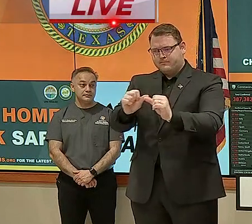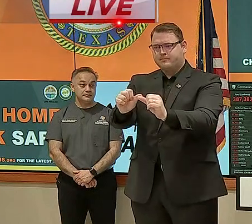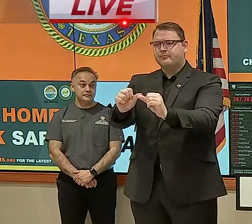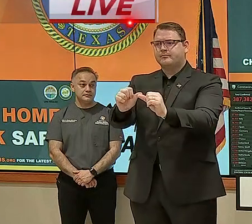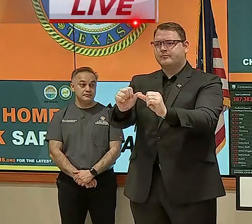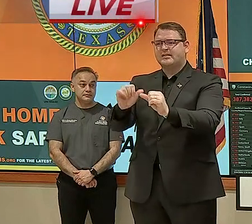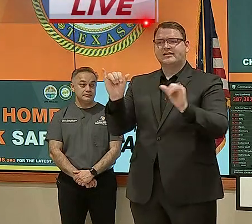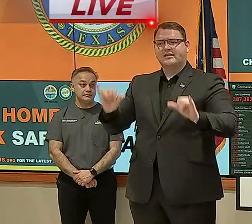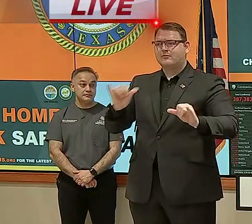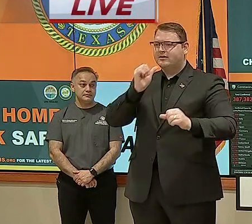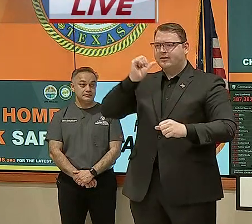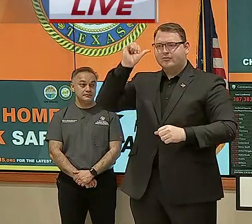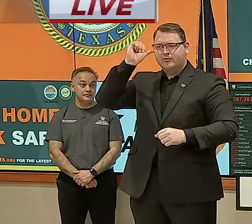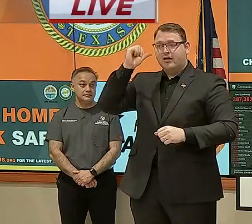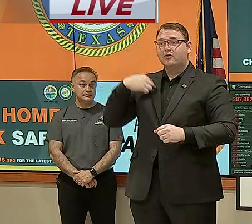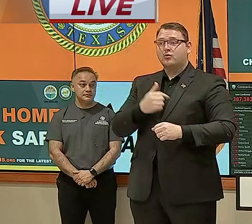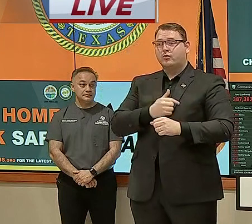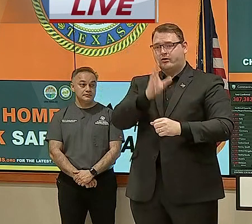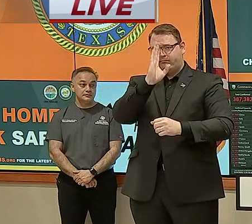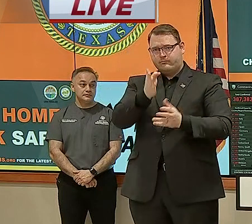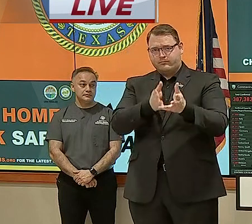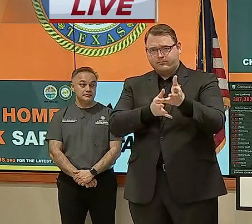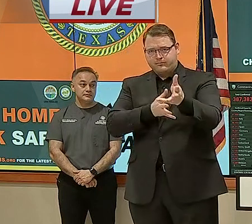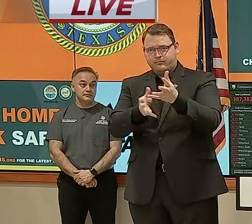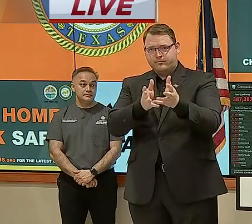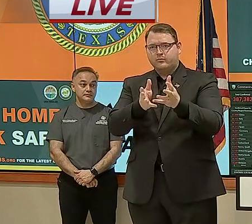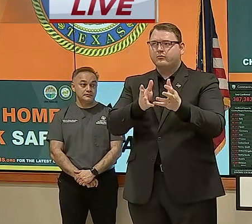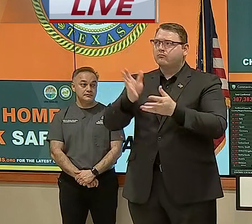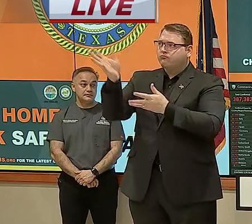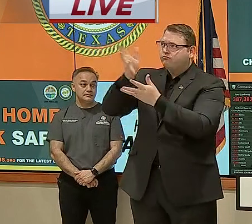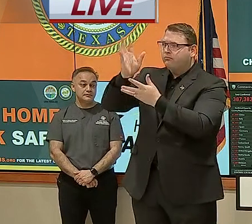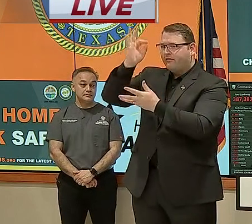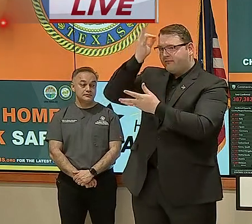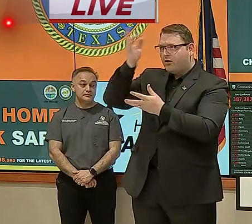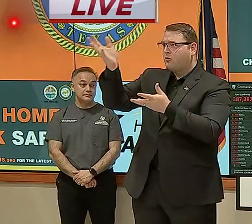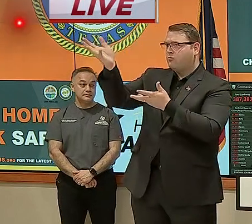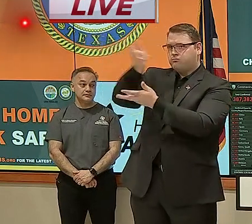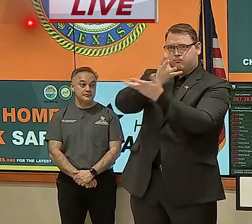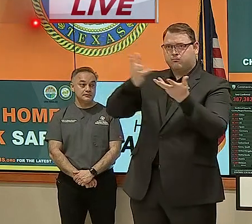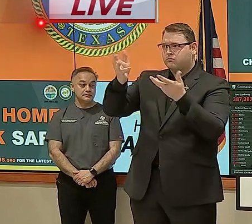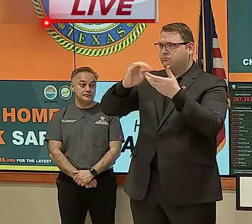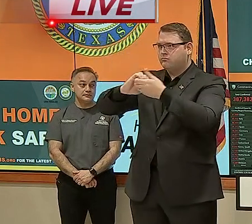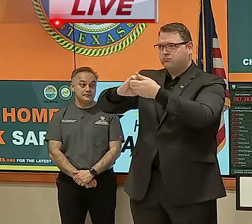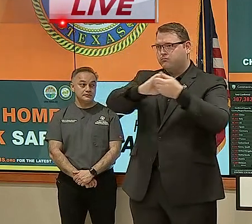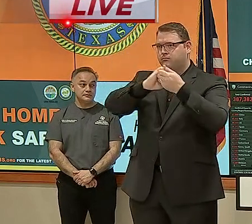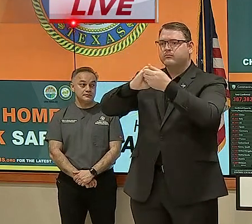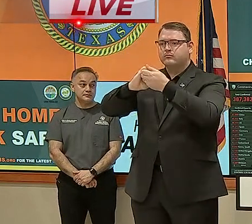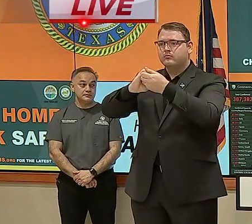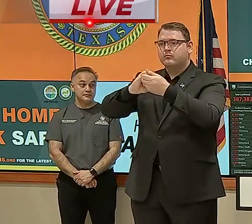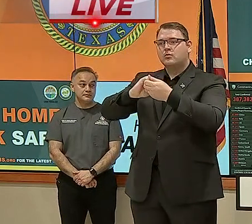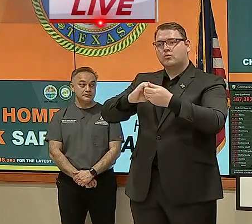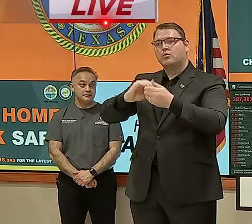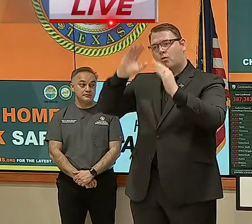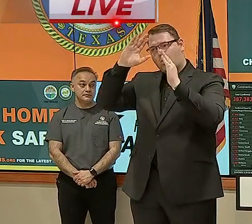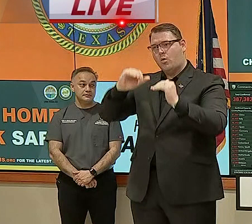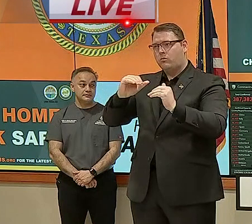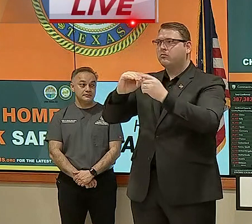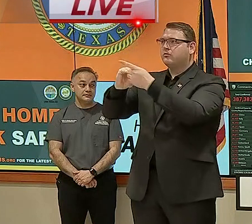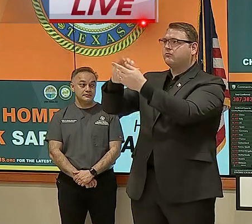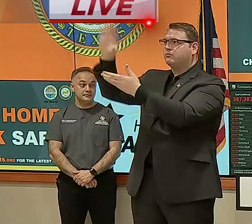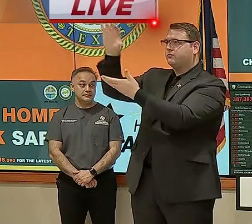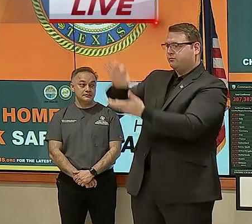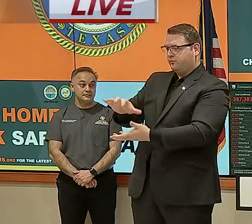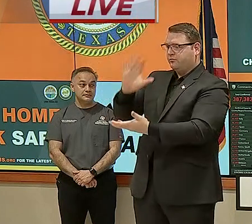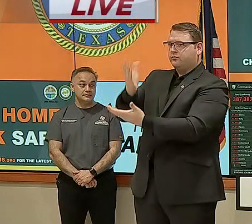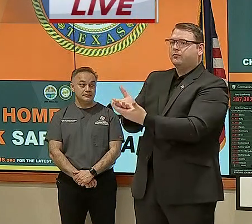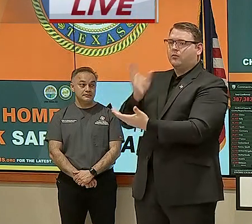direct contact with our federal partners, and trust and hope that that shipment will arrive. So let me stop there. I